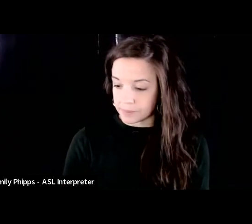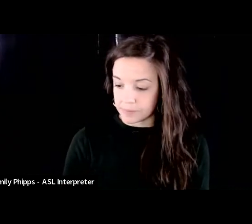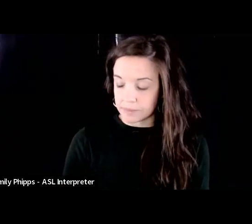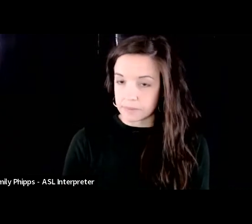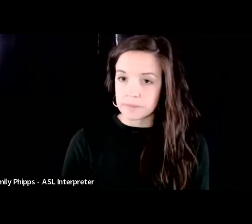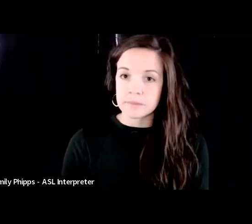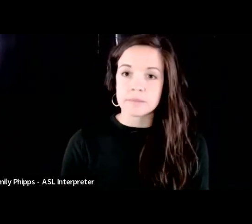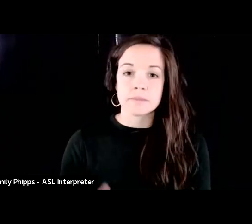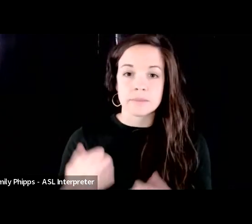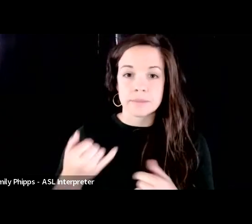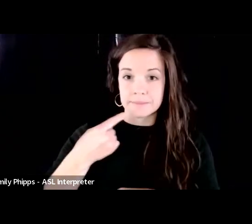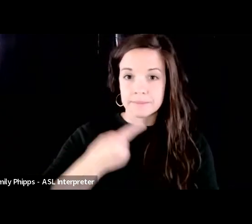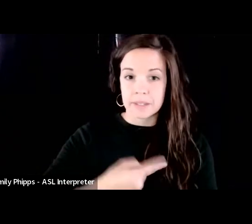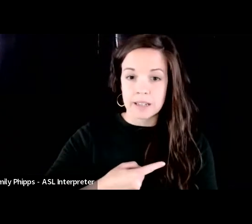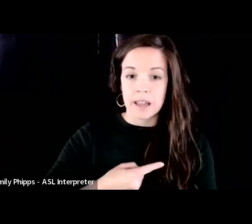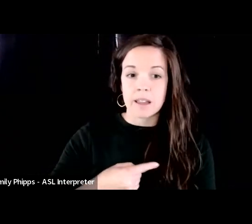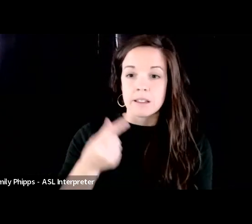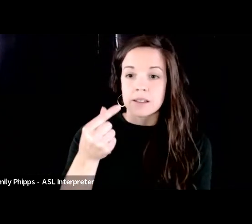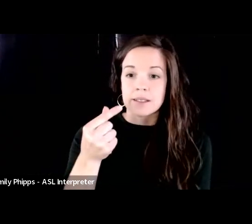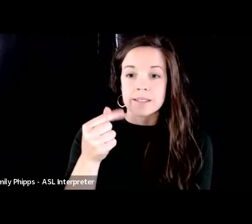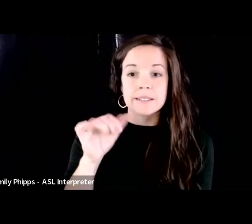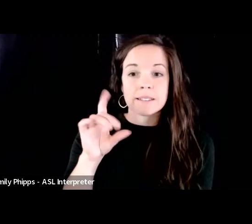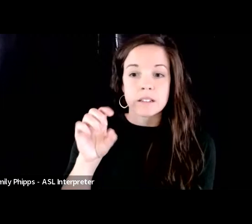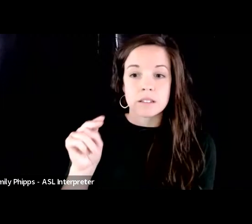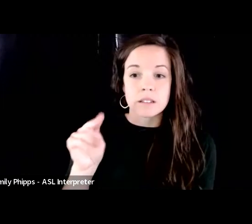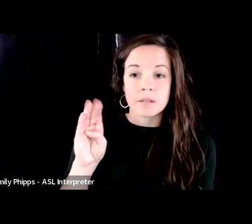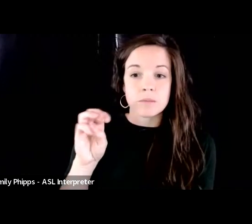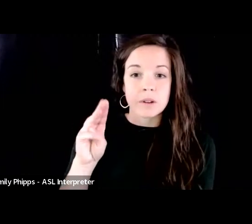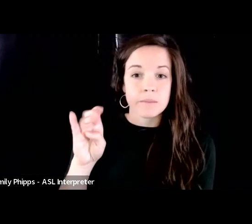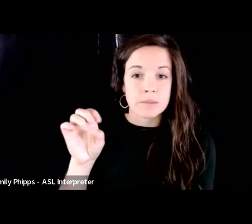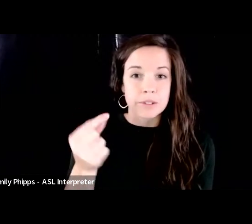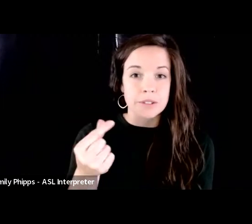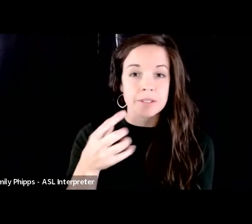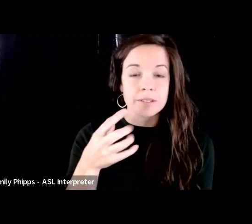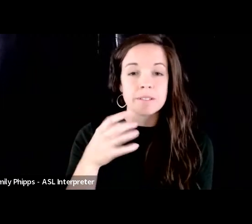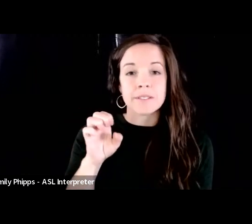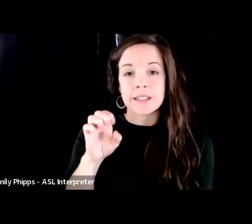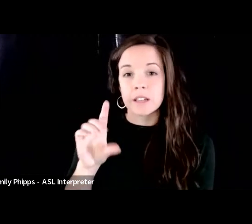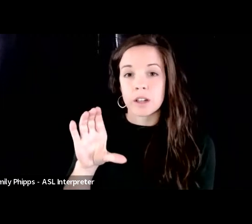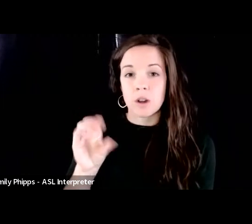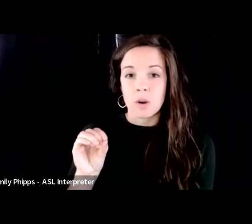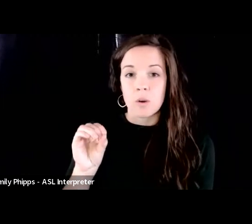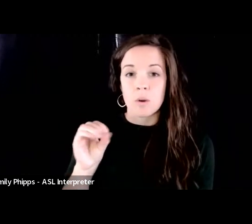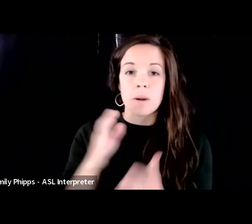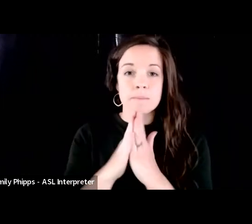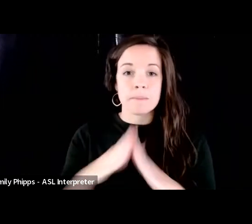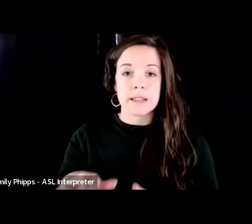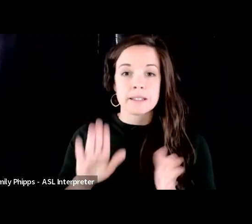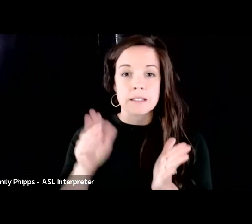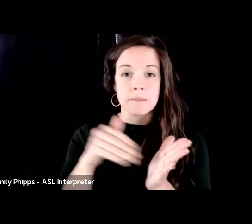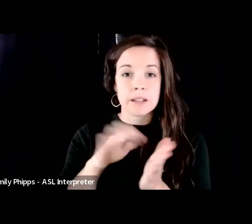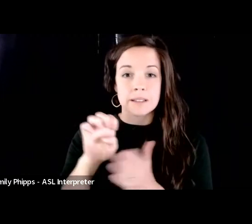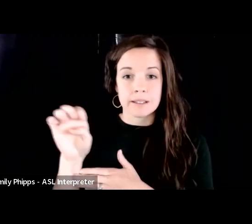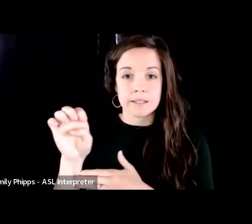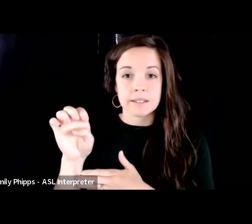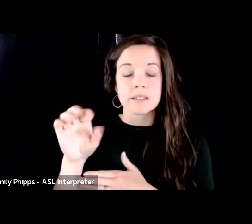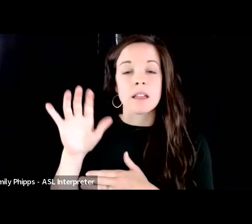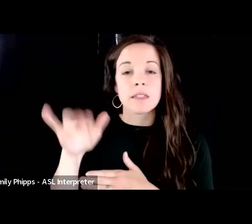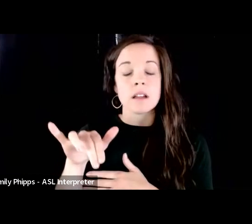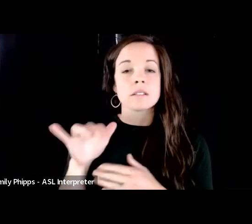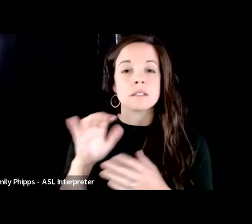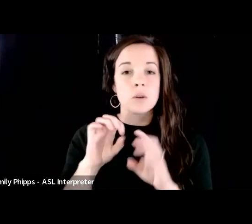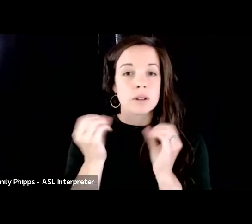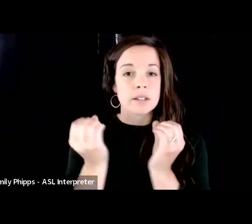Today, we have Gidon Bromberg, who is co-founder and Israeli director of EcoPeace Middle East, a regional organization started in